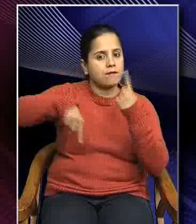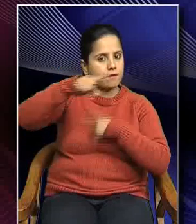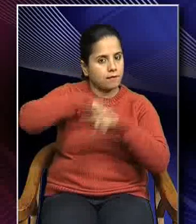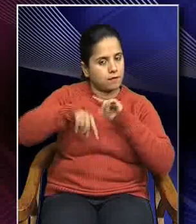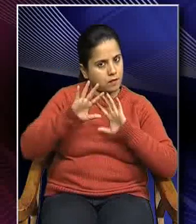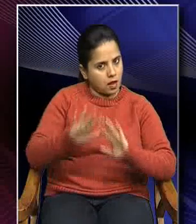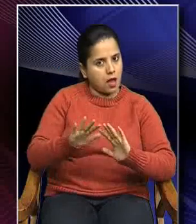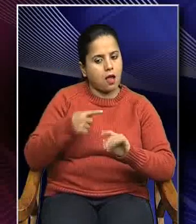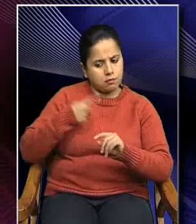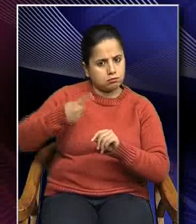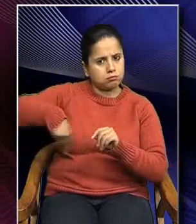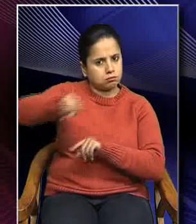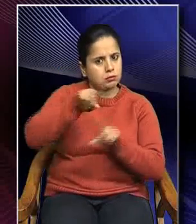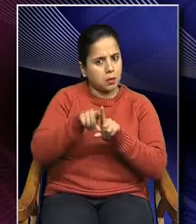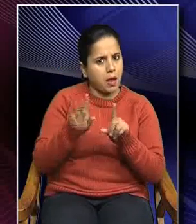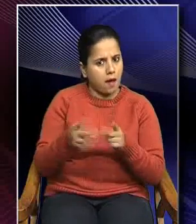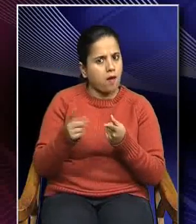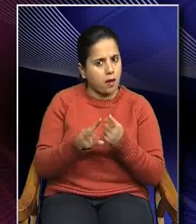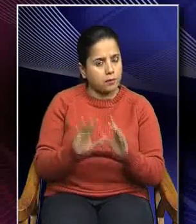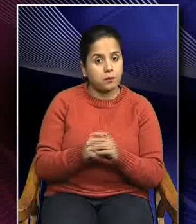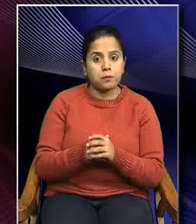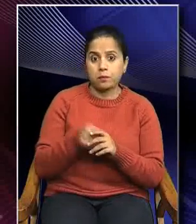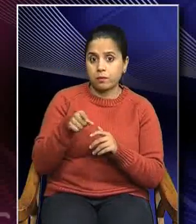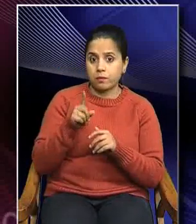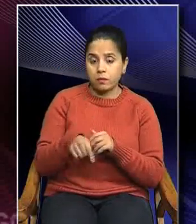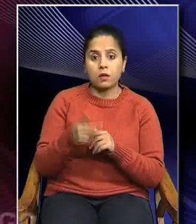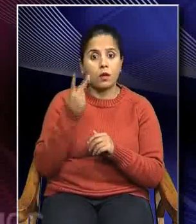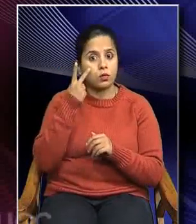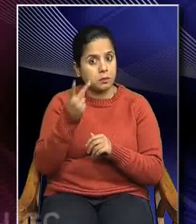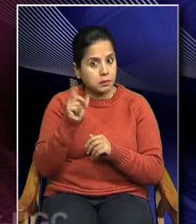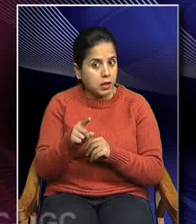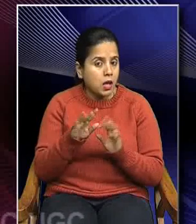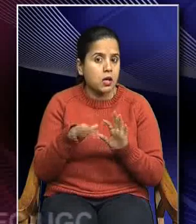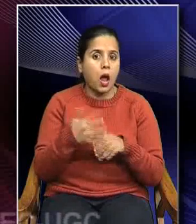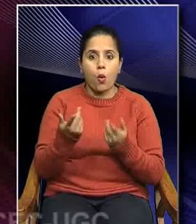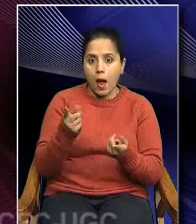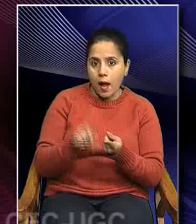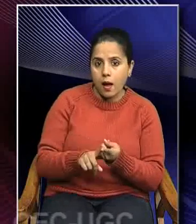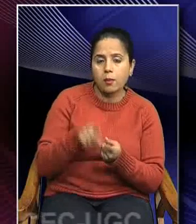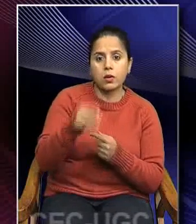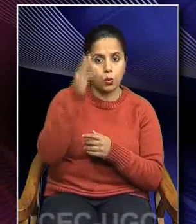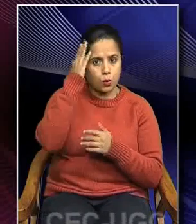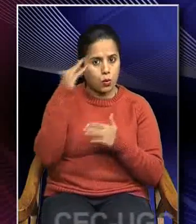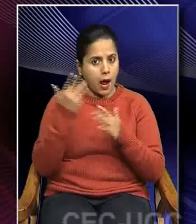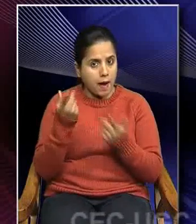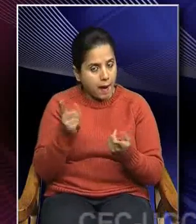happening around us. Now, this had to be accounted for as to how things happen and why things